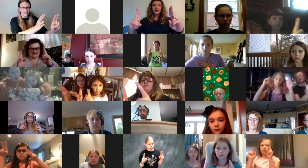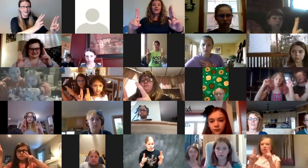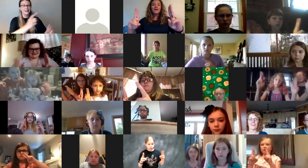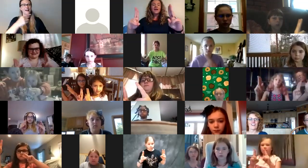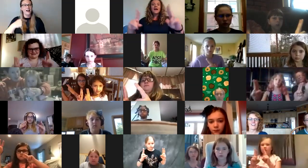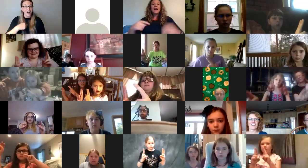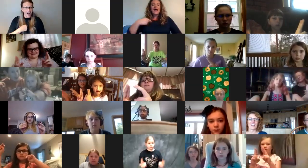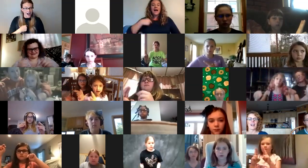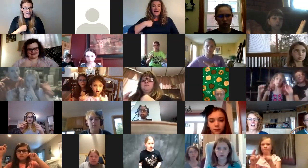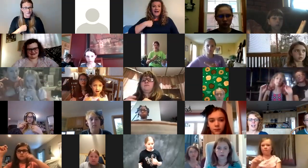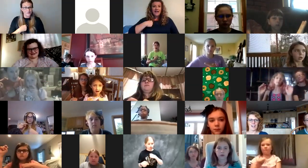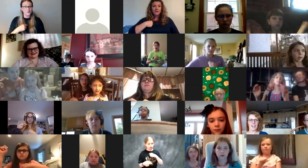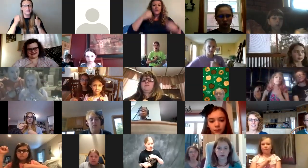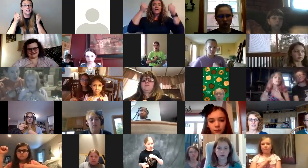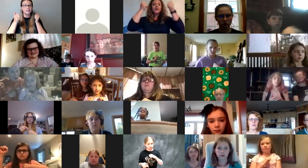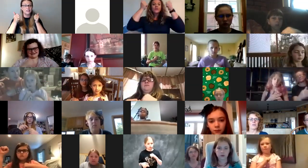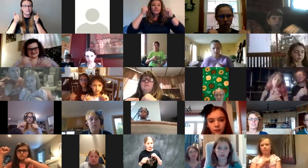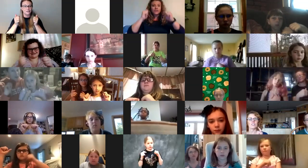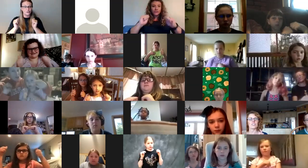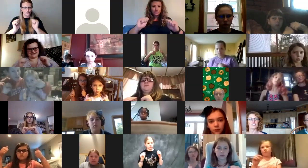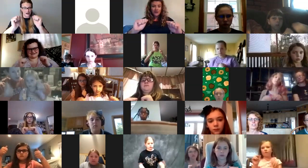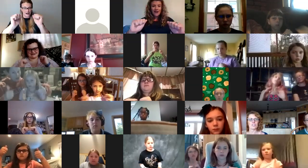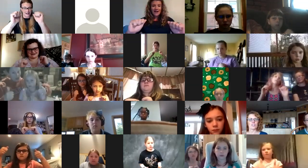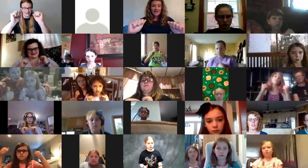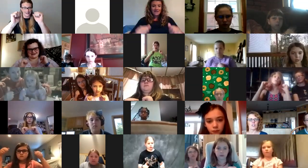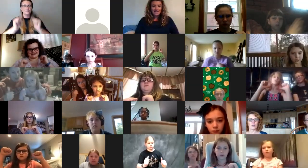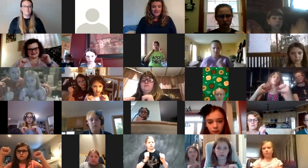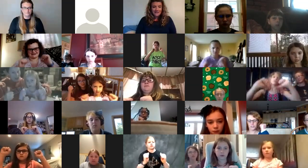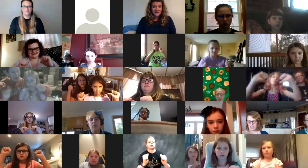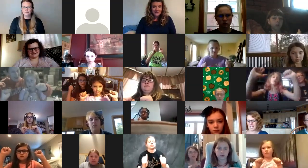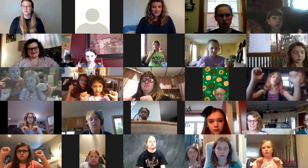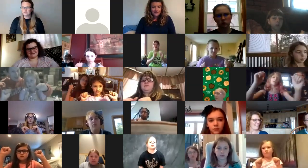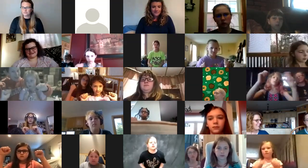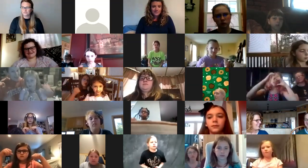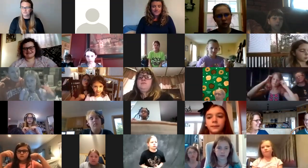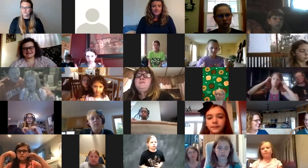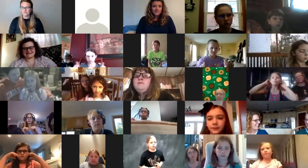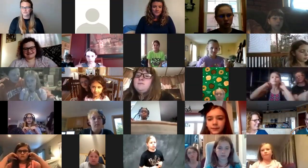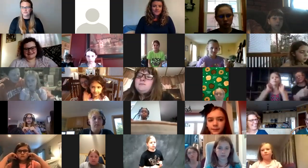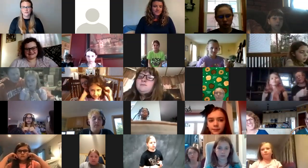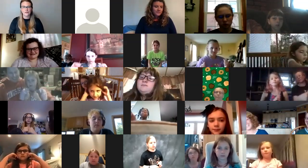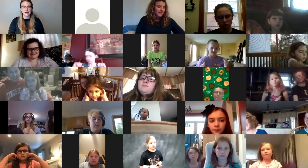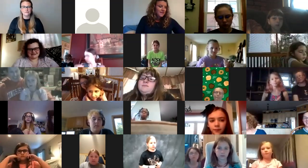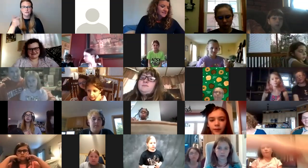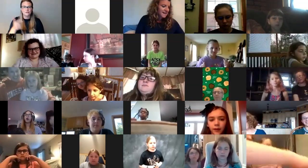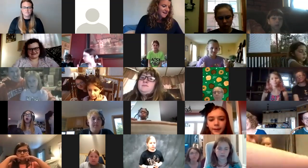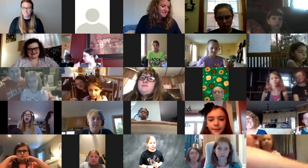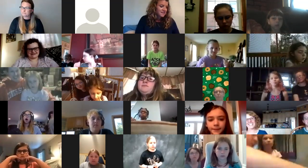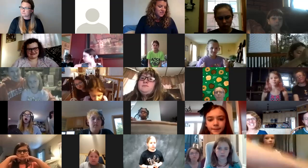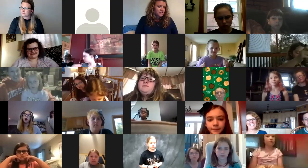honor, I will try. Mm-hmm. Okay. The next line is to